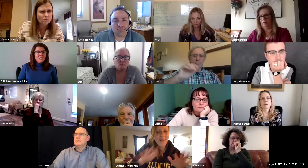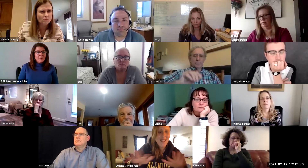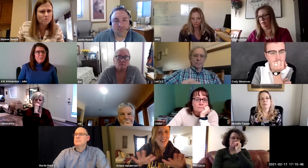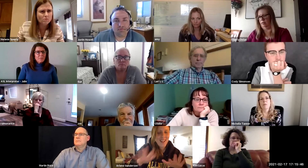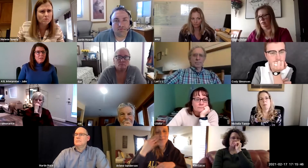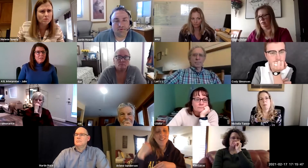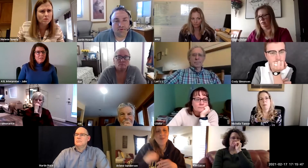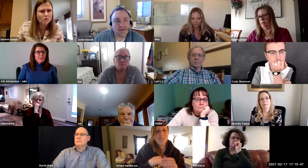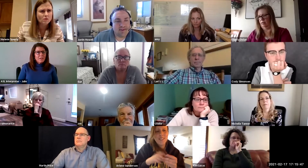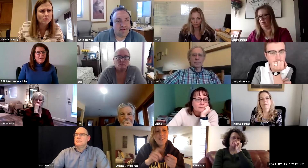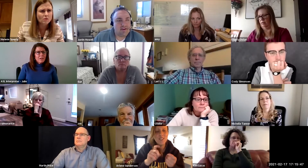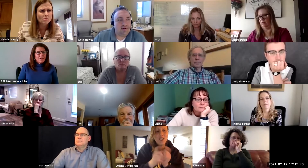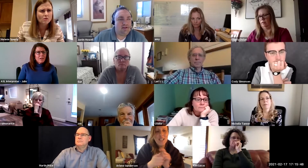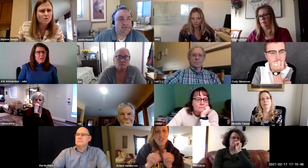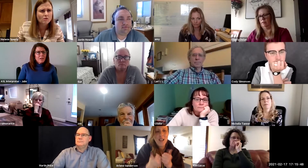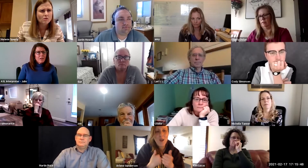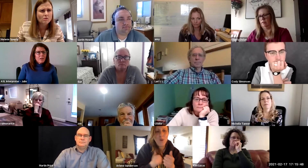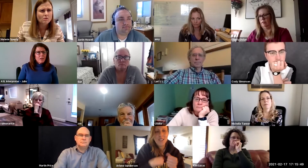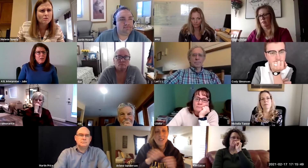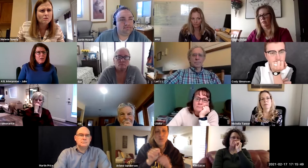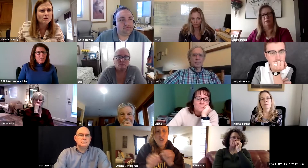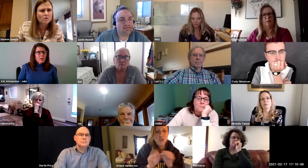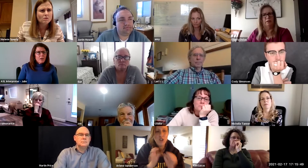Arlene says, hello, everyone.